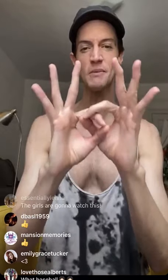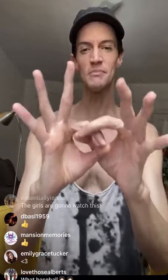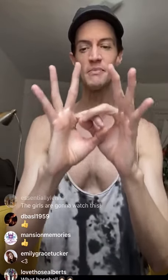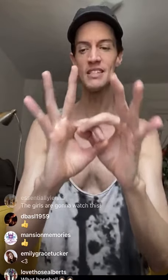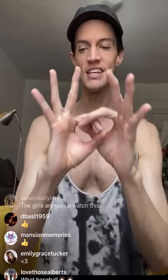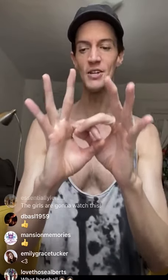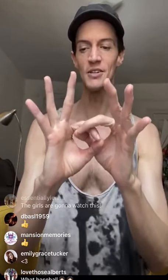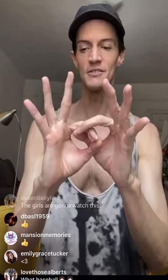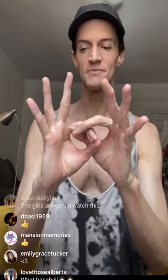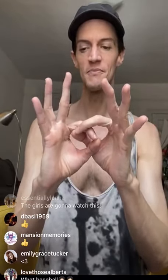is here.